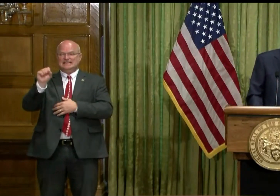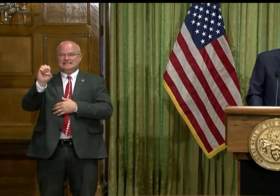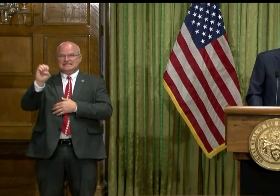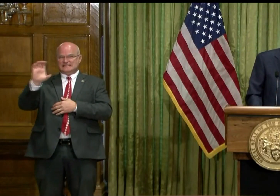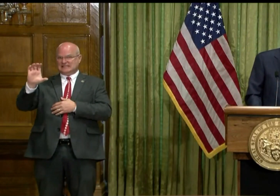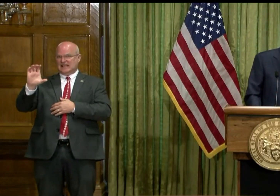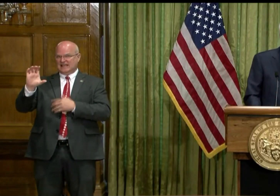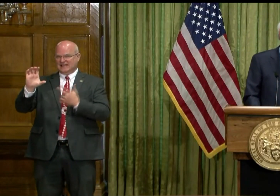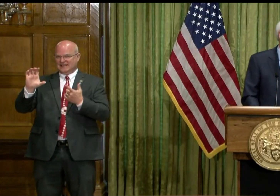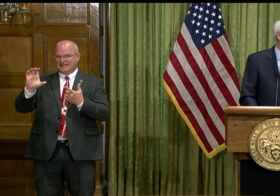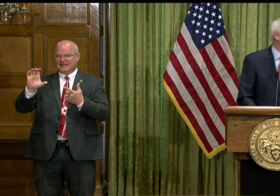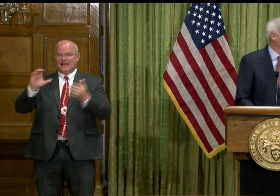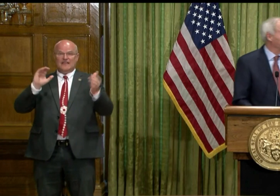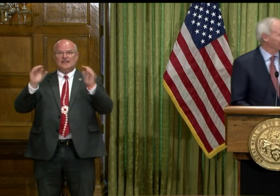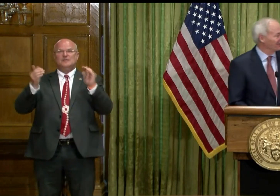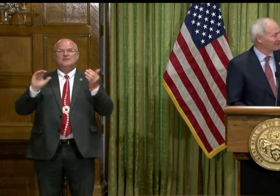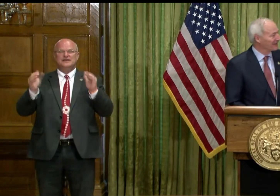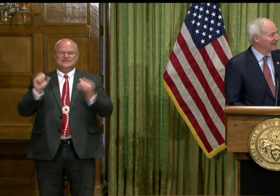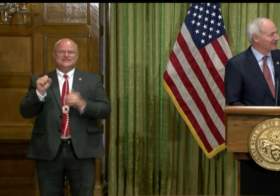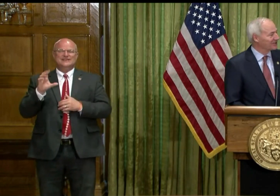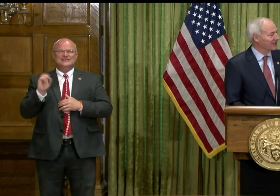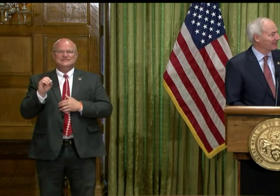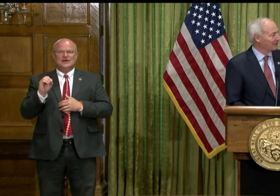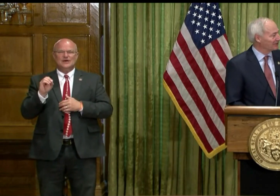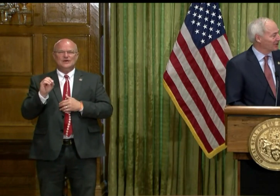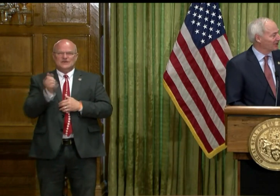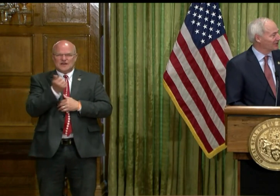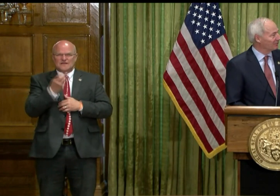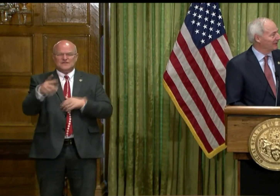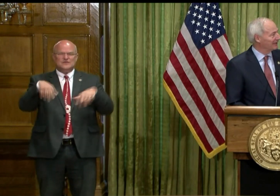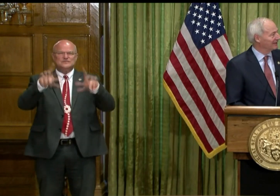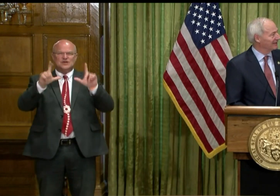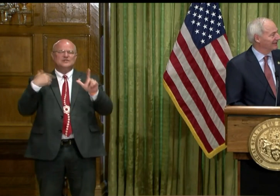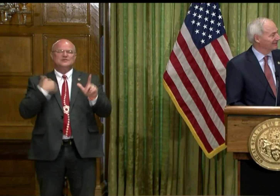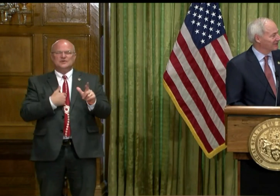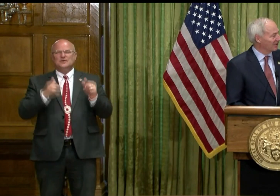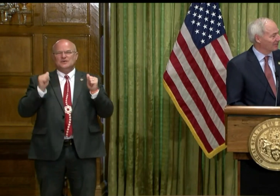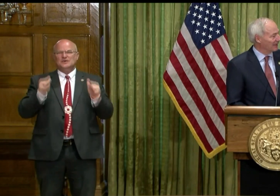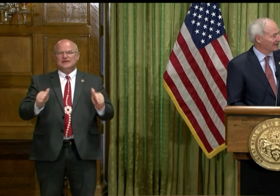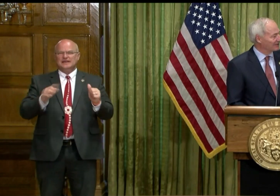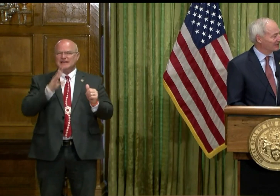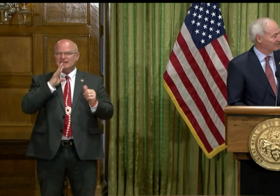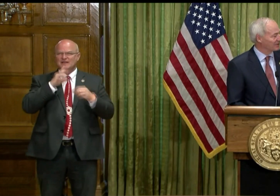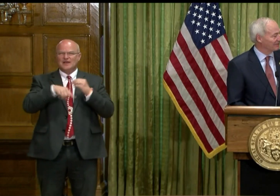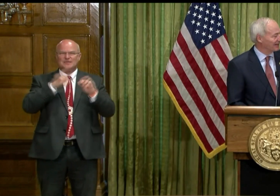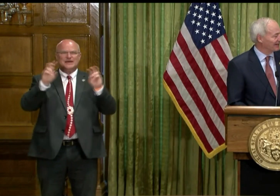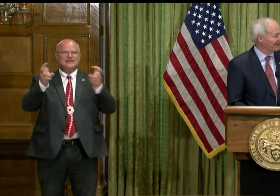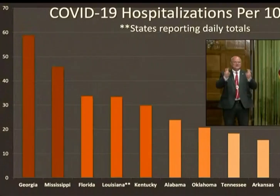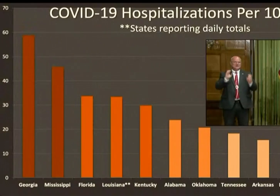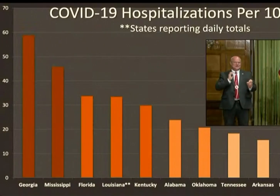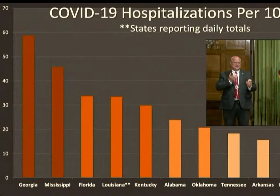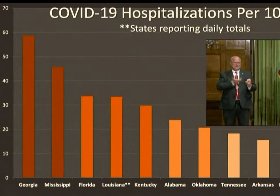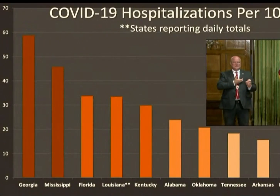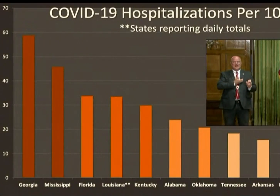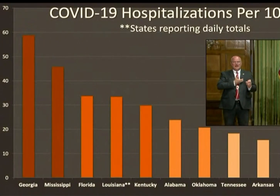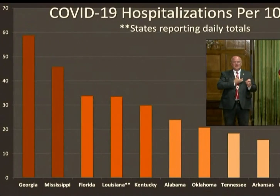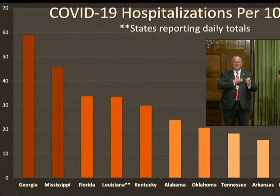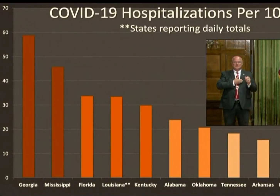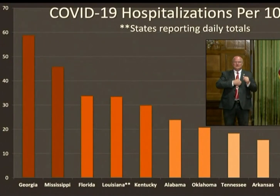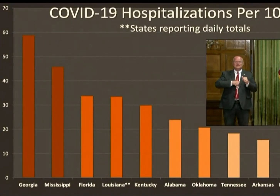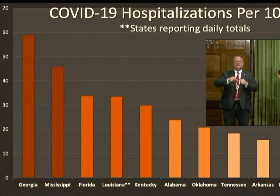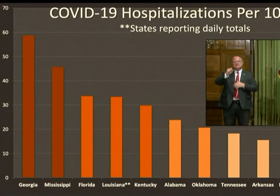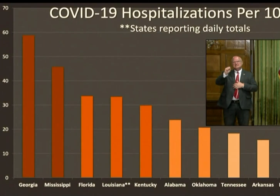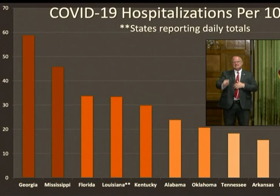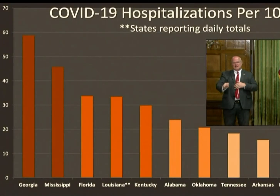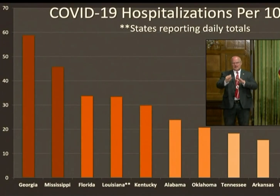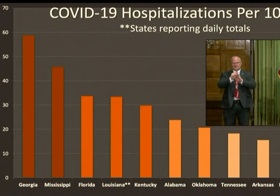SEC, the comparison. And so just a couple of charts that we can talk about in terms of our fellow